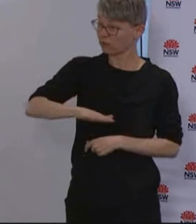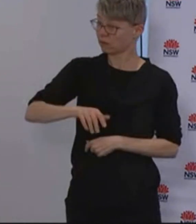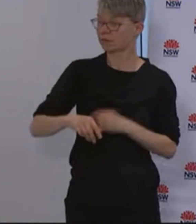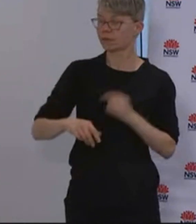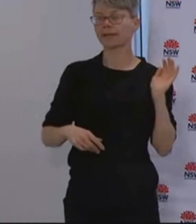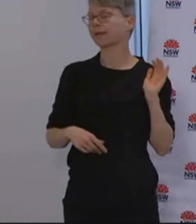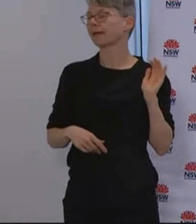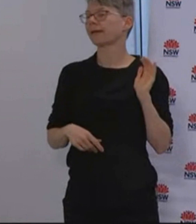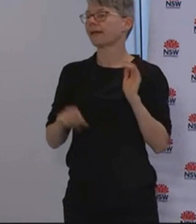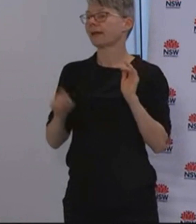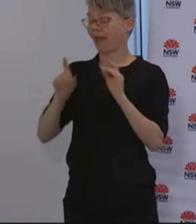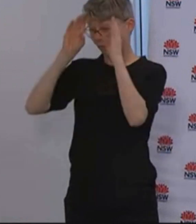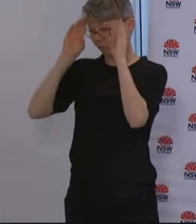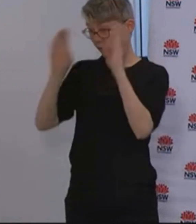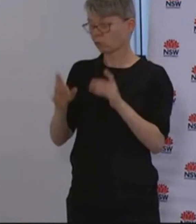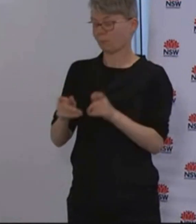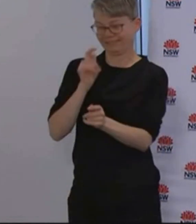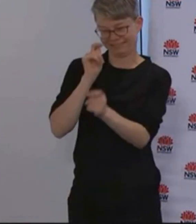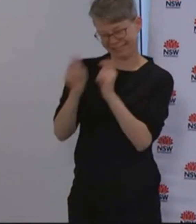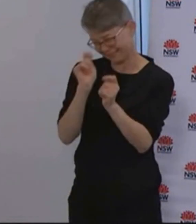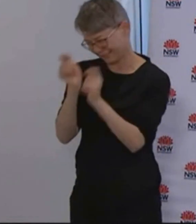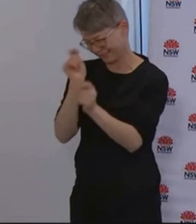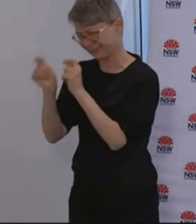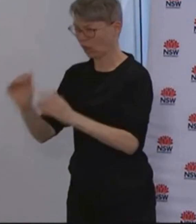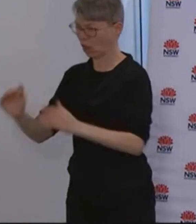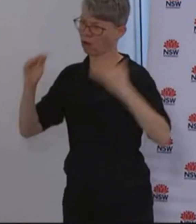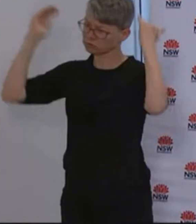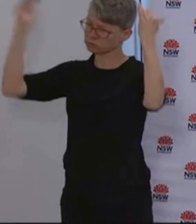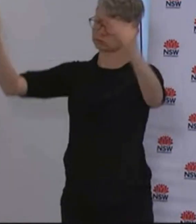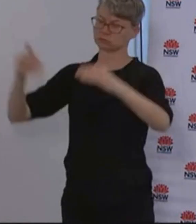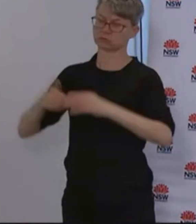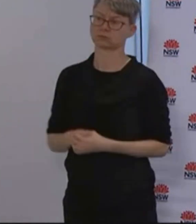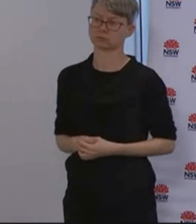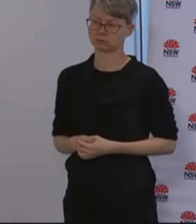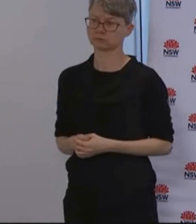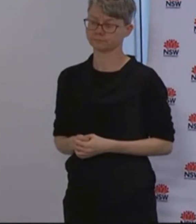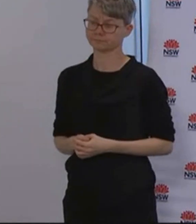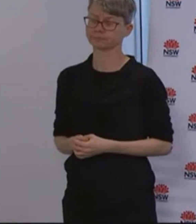getting high rates of testing, and whilst